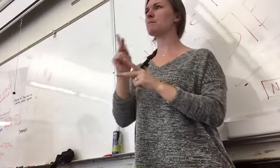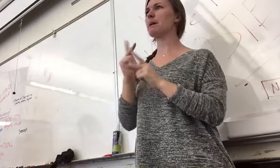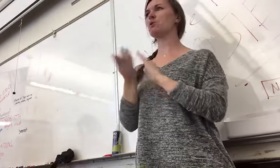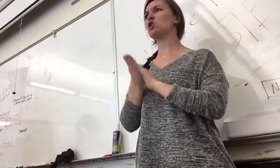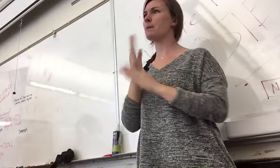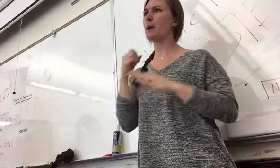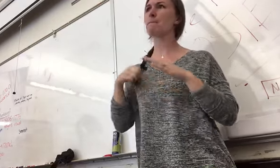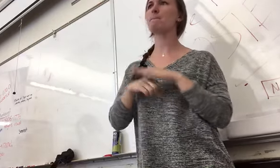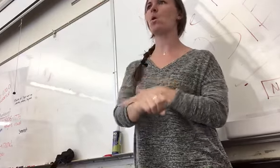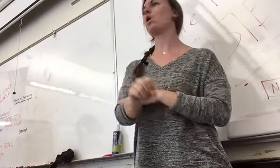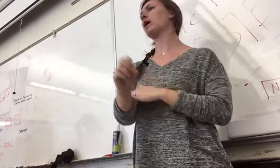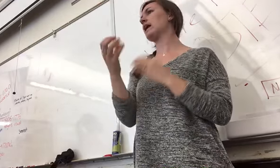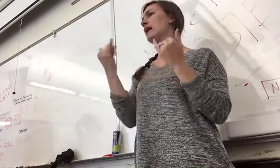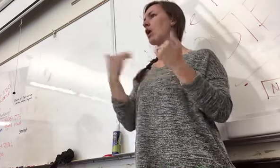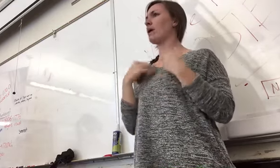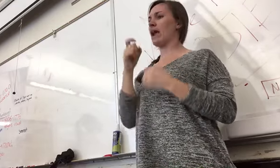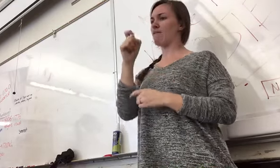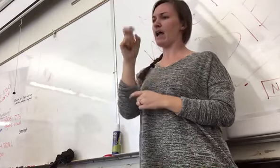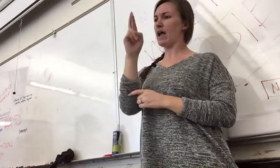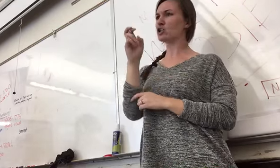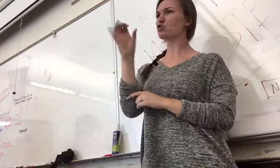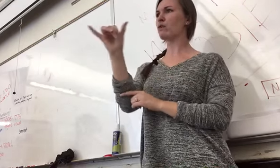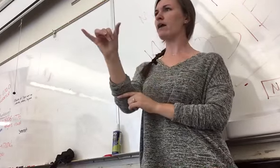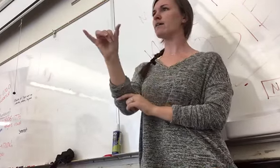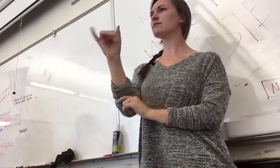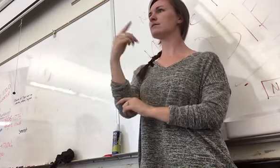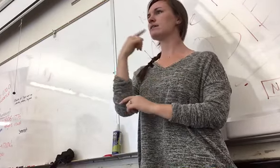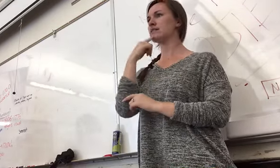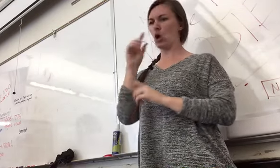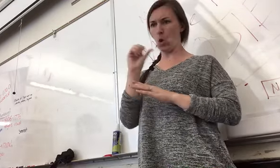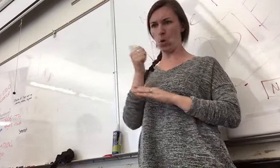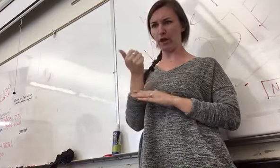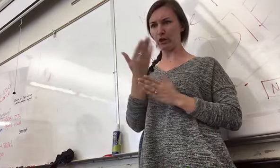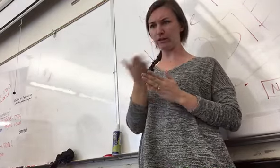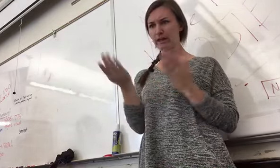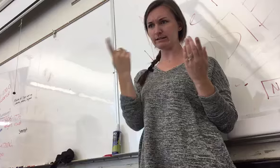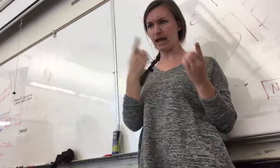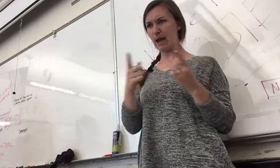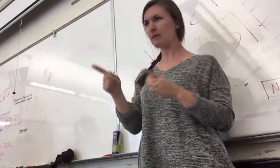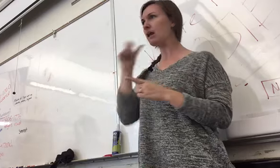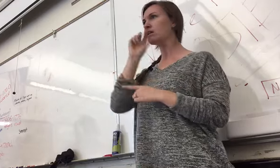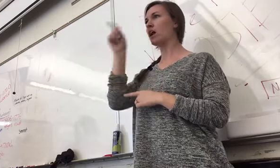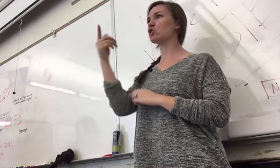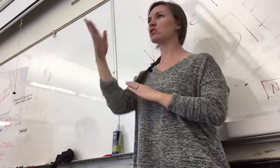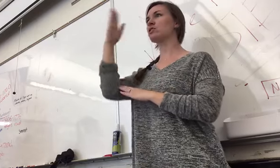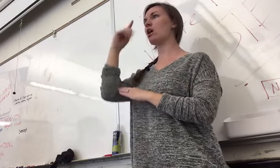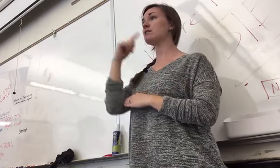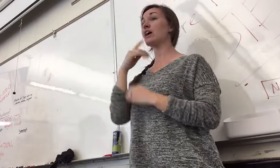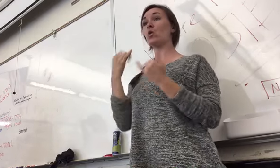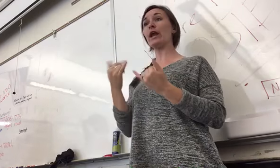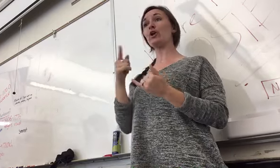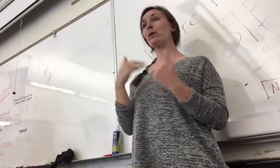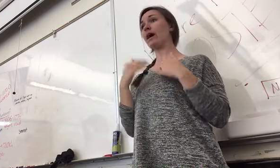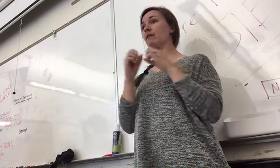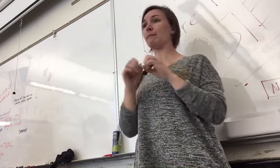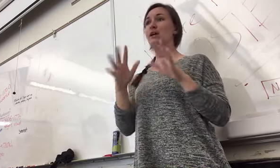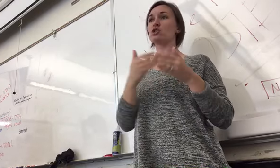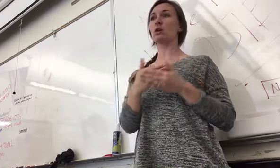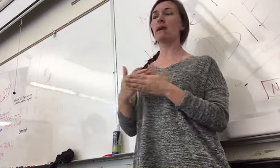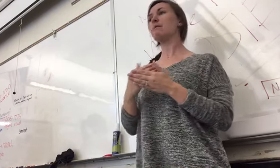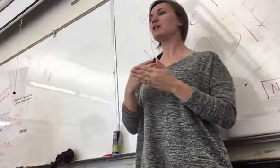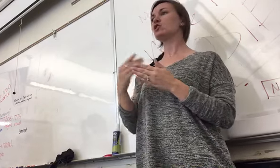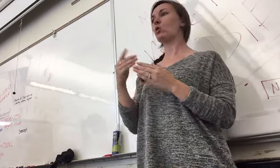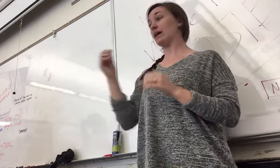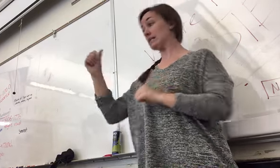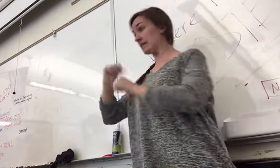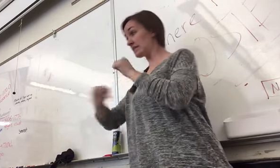have x-rays that can now determine, okay, there's other things going on instead of just God saying you now have a magical baby. And so what happens is in